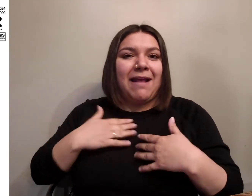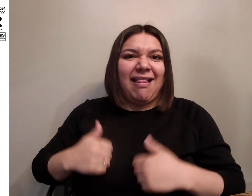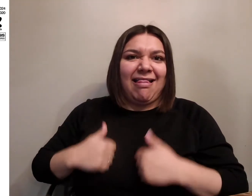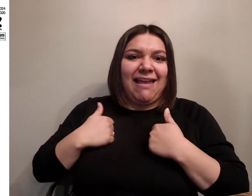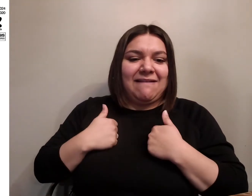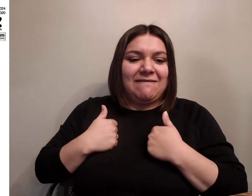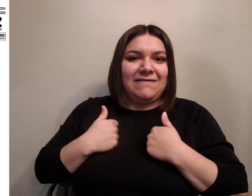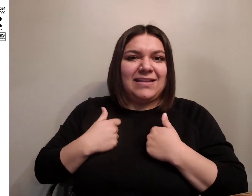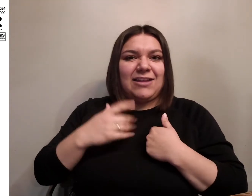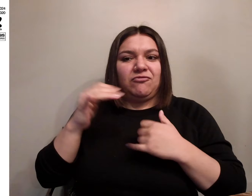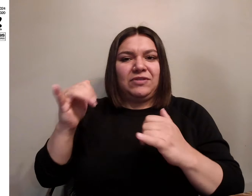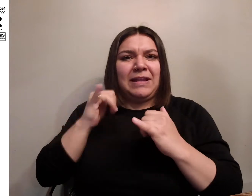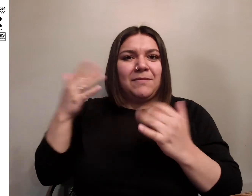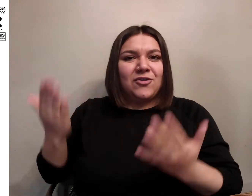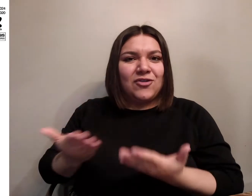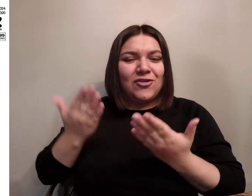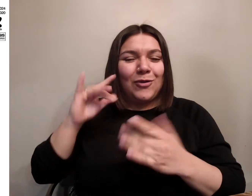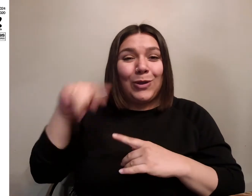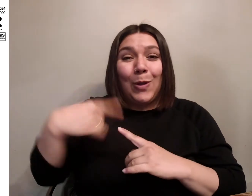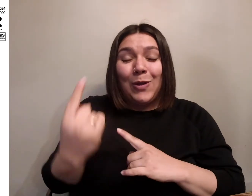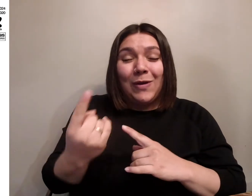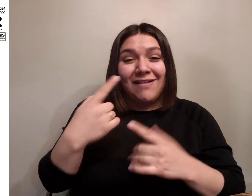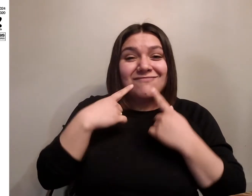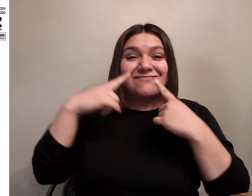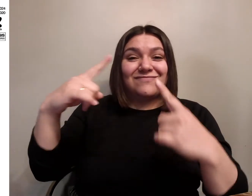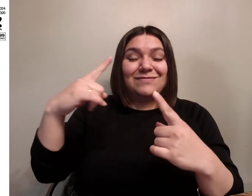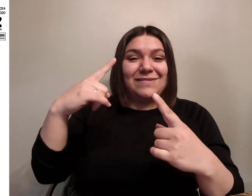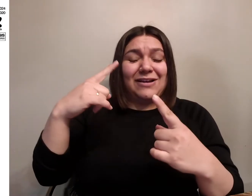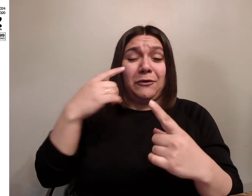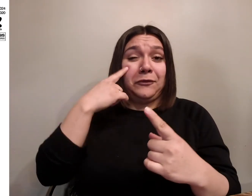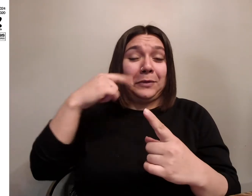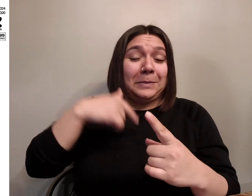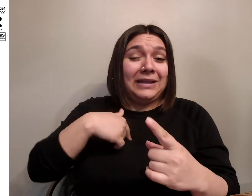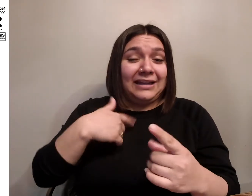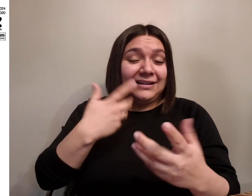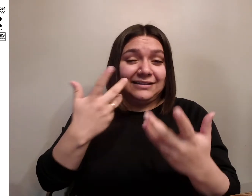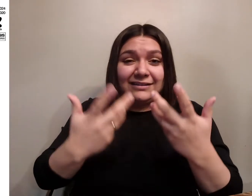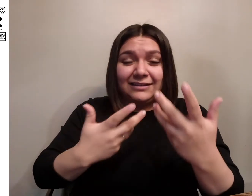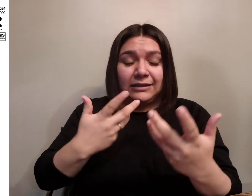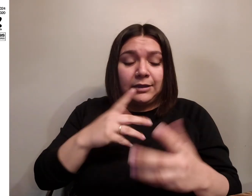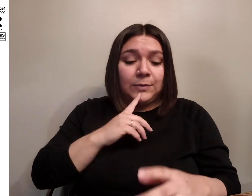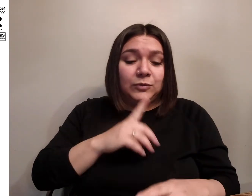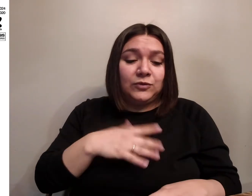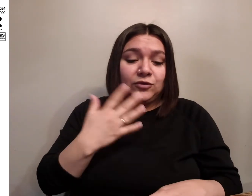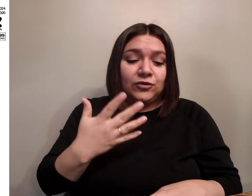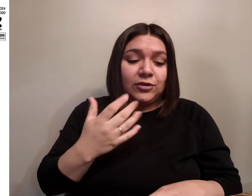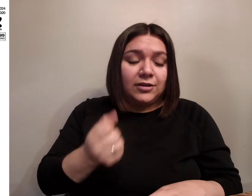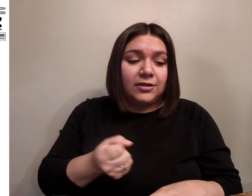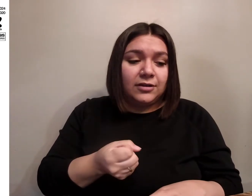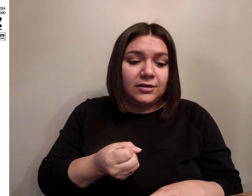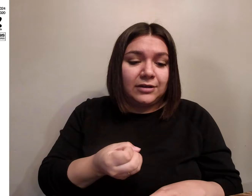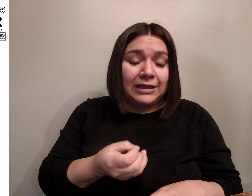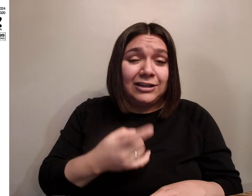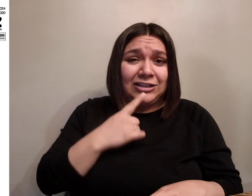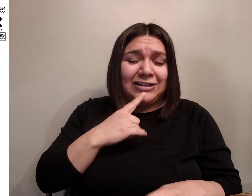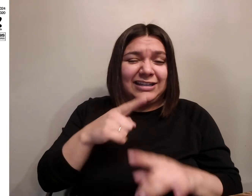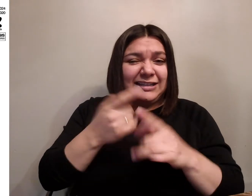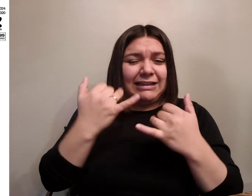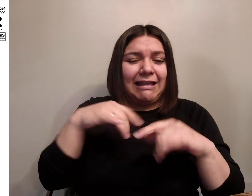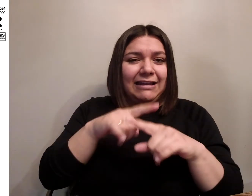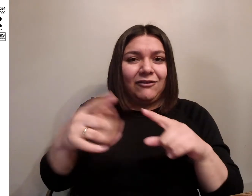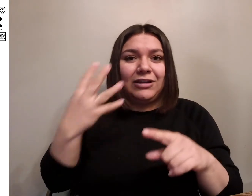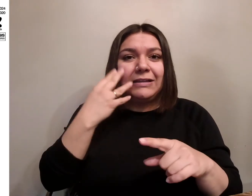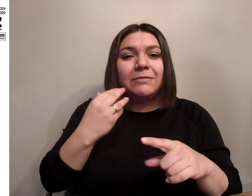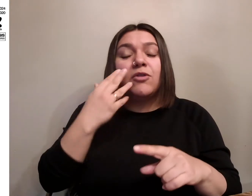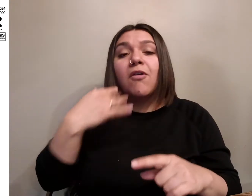equivalent experiences in my lifetime, and the only one that works at all for me, although this I'm